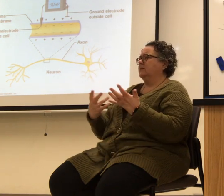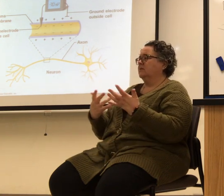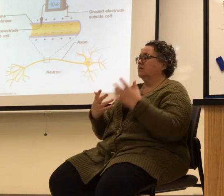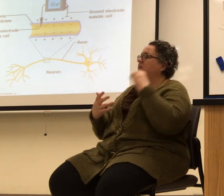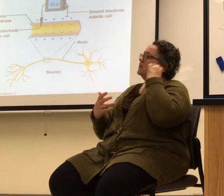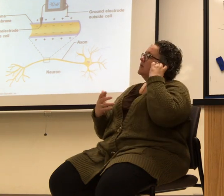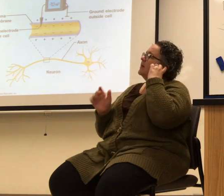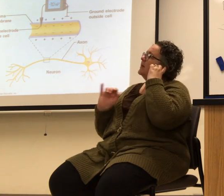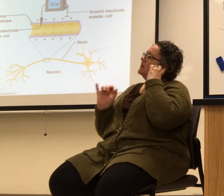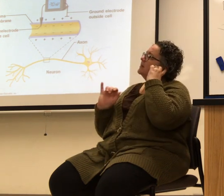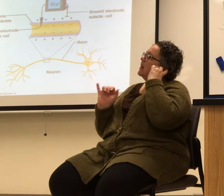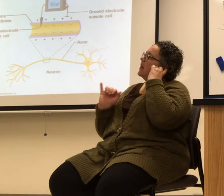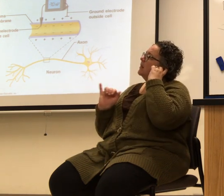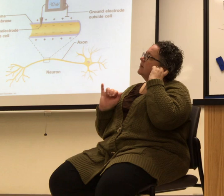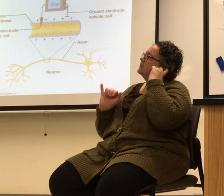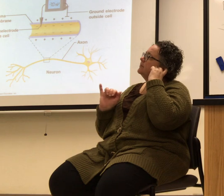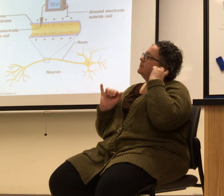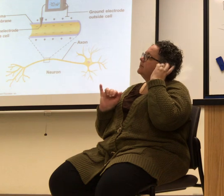it's kind of like